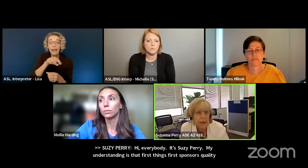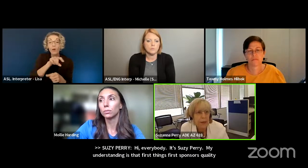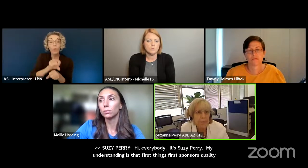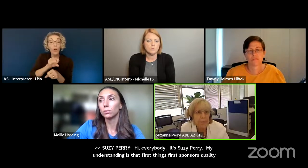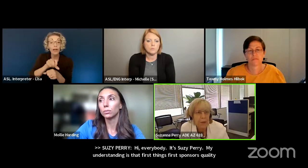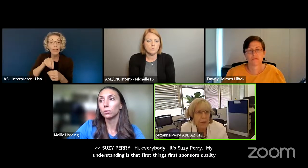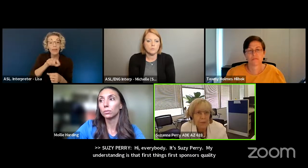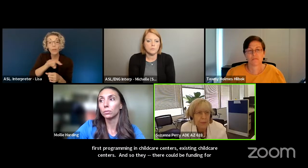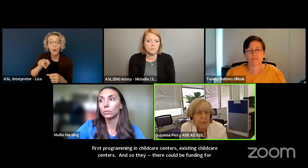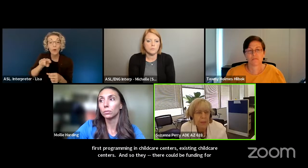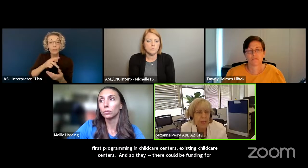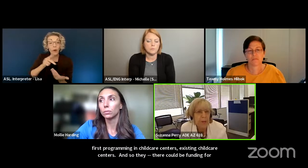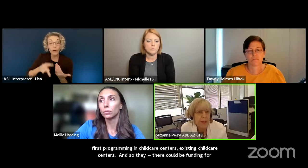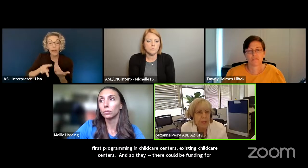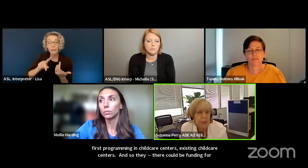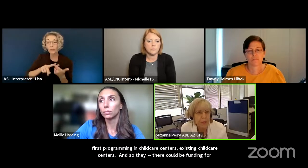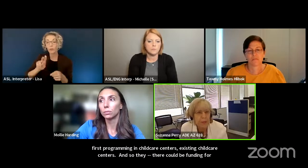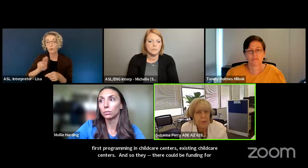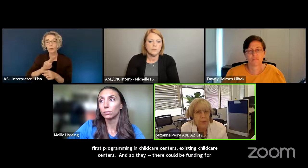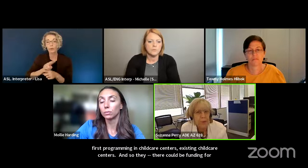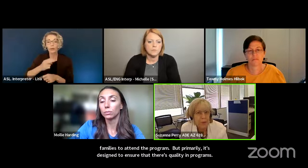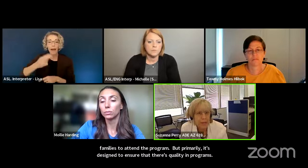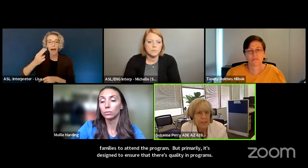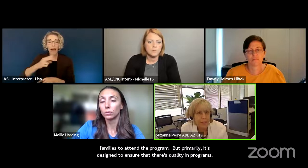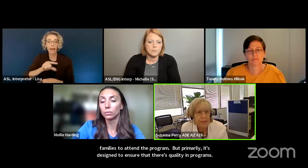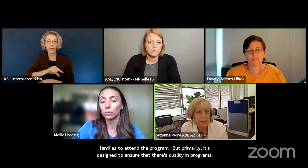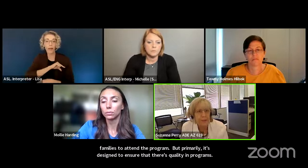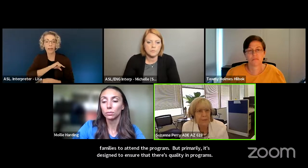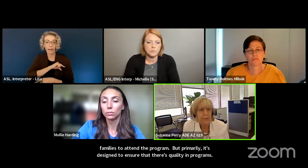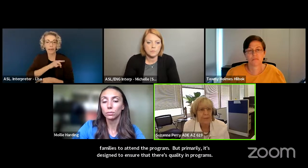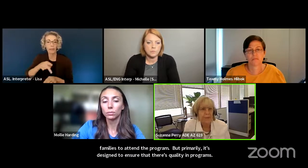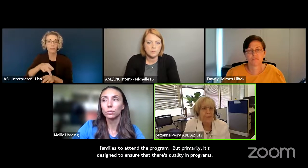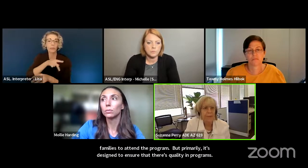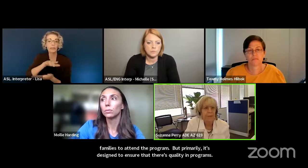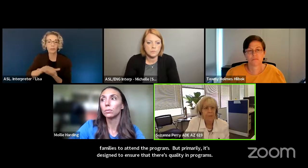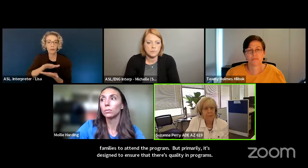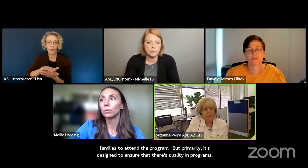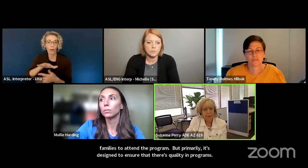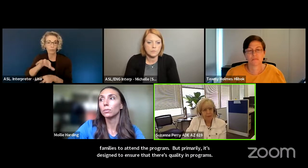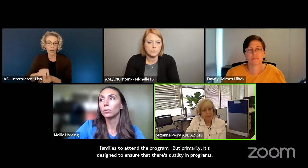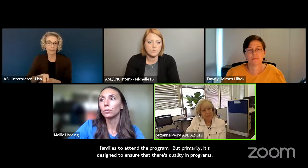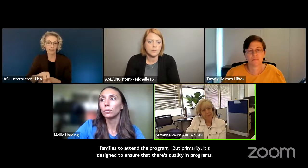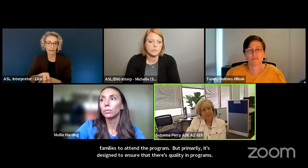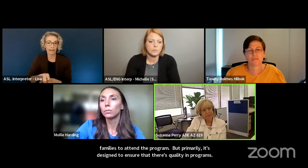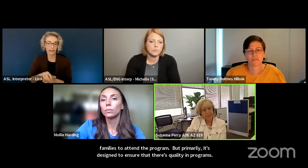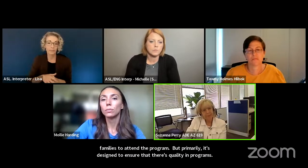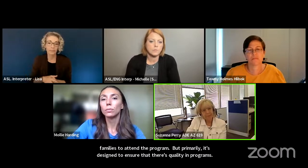utilize, high quality preschool practices.